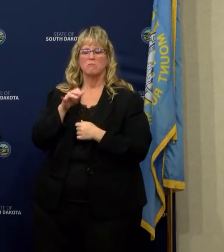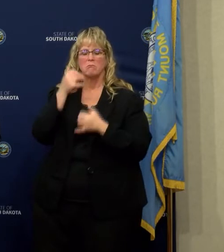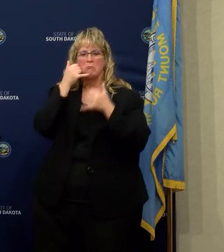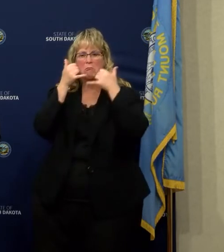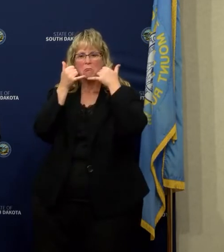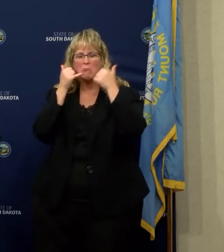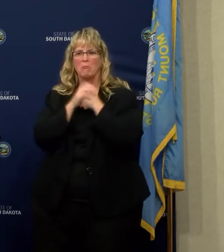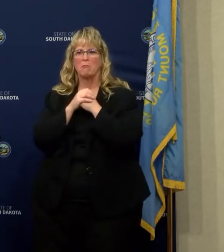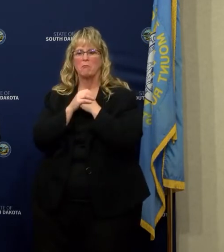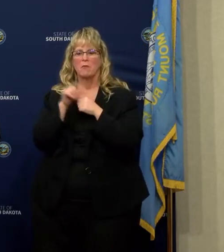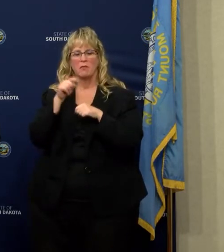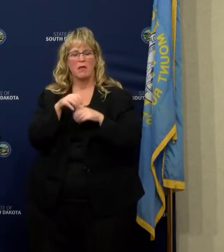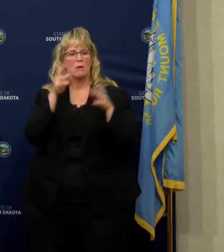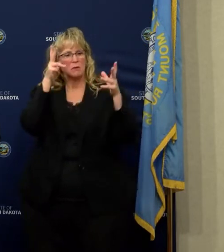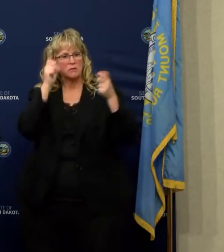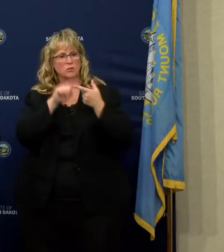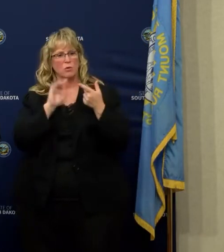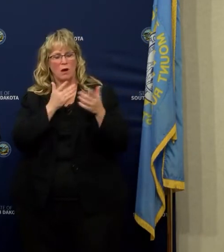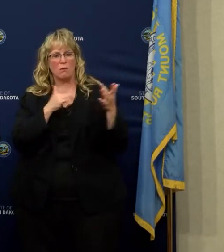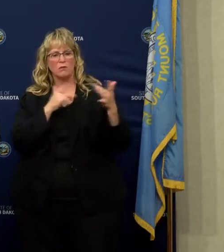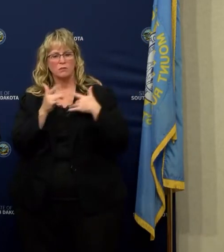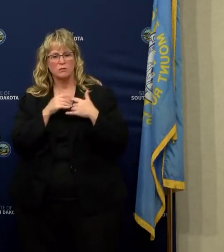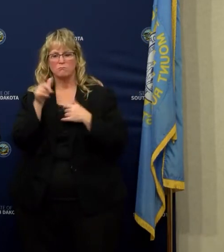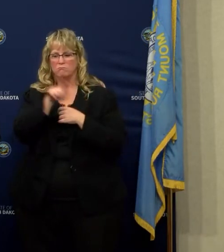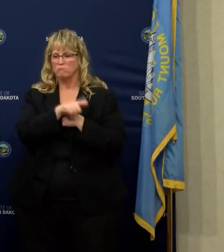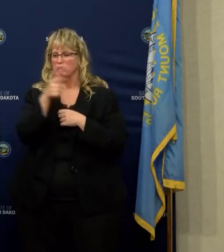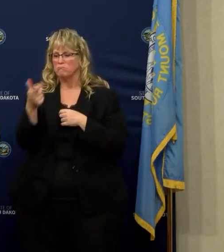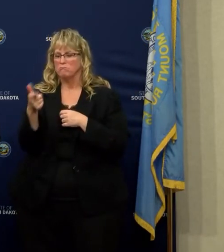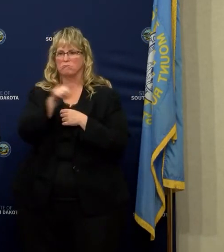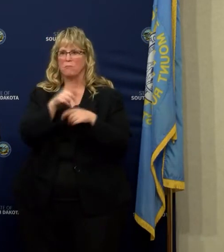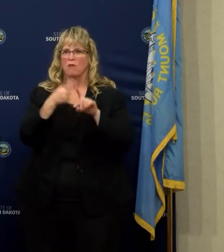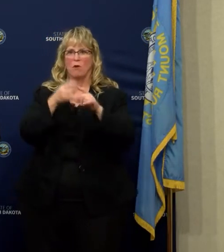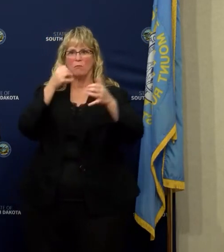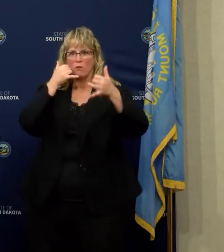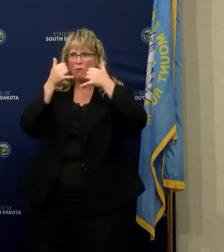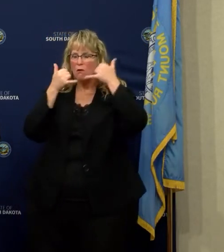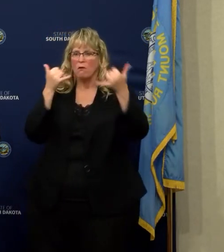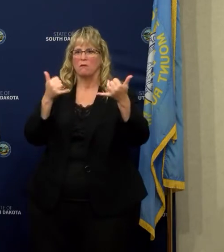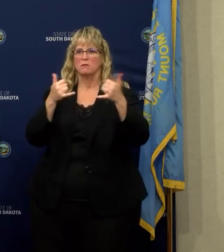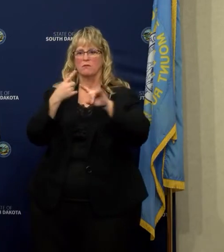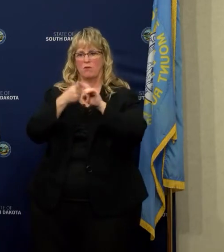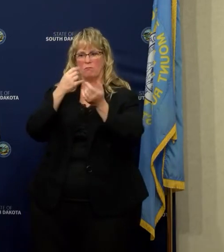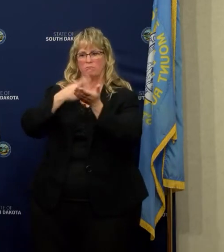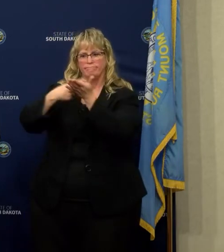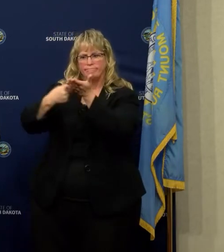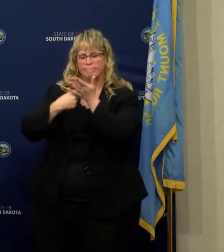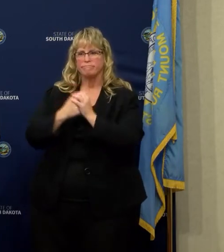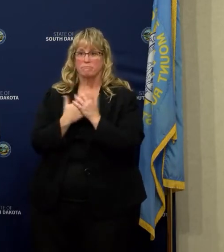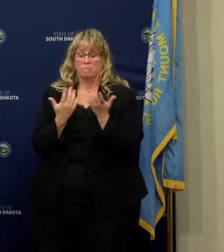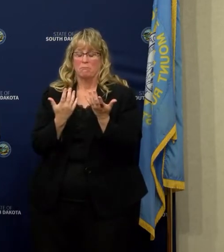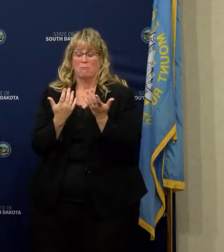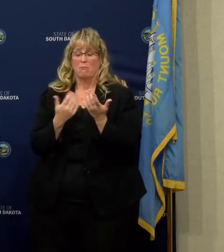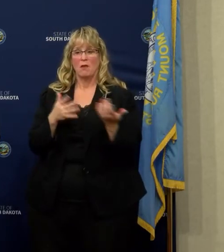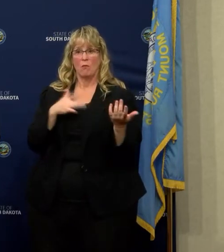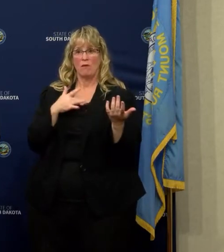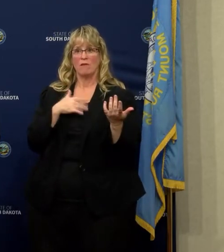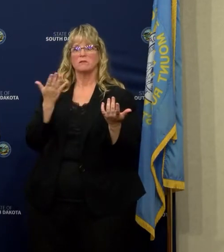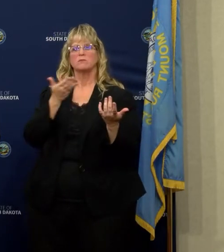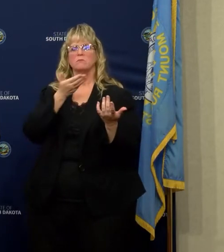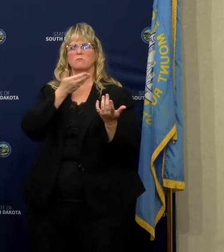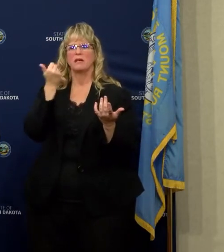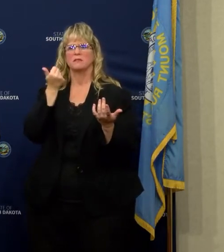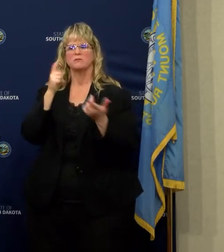also hear our concerns, that from the constituent calls we were getting and just general concerns, we felt it was